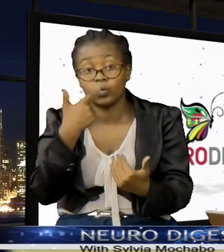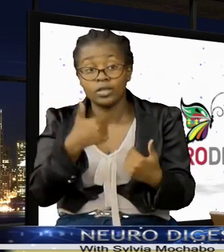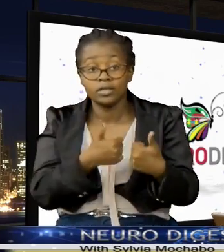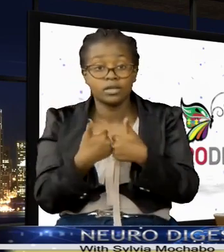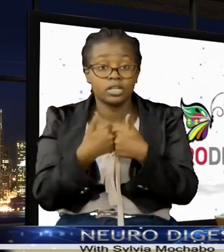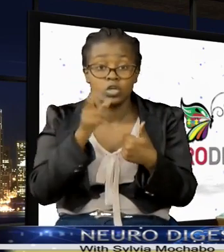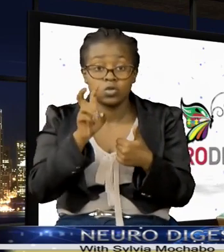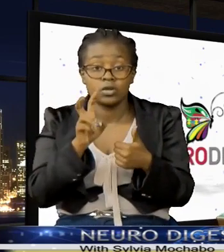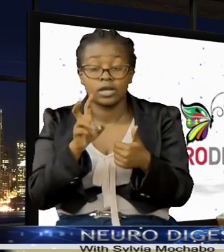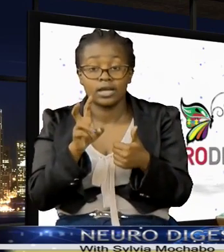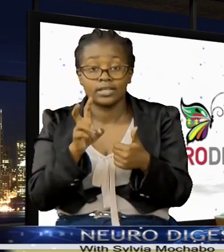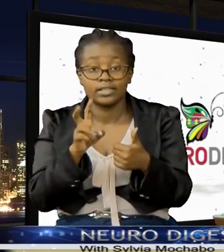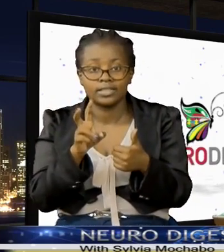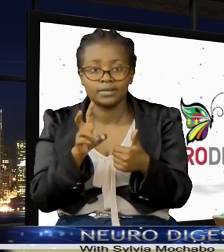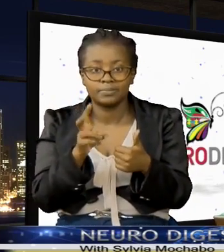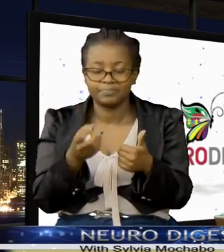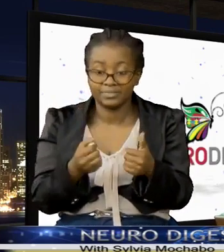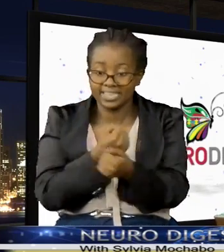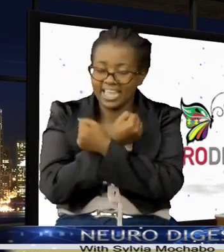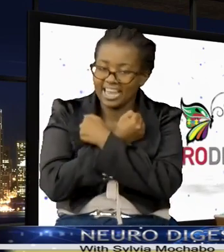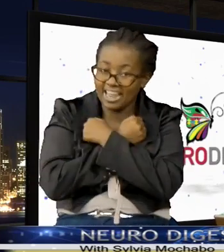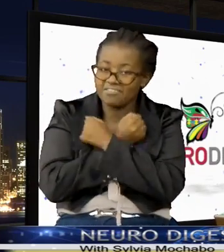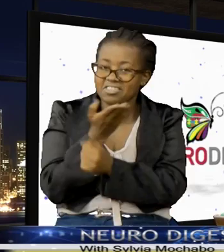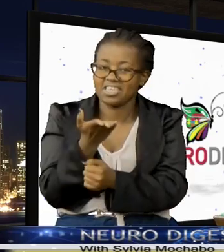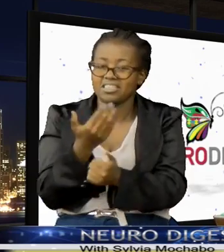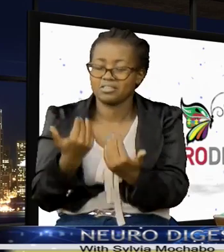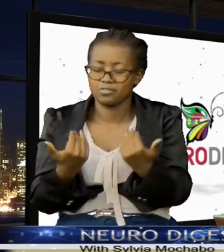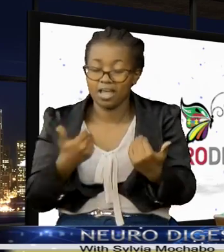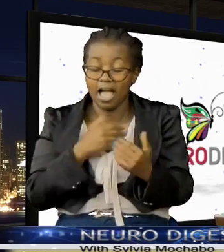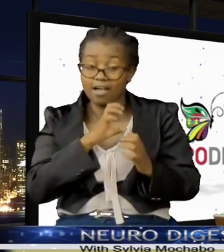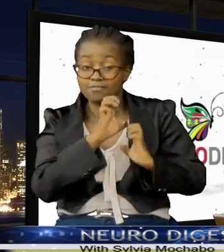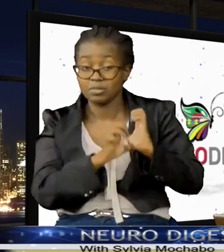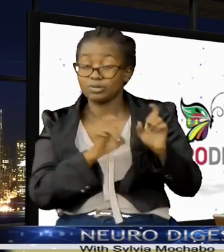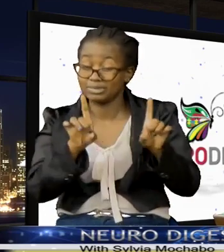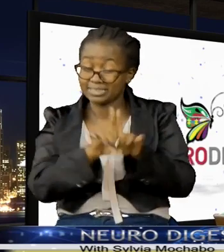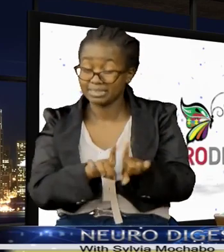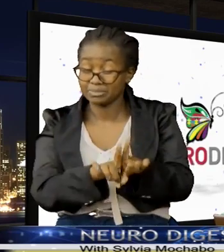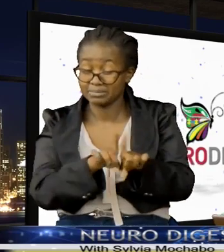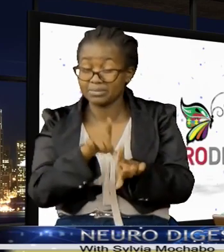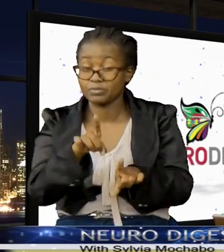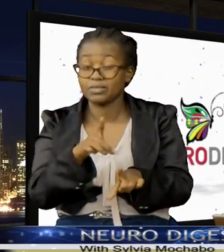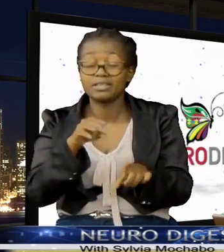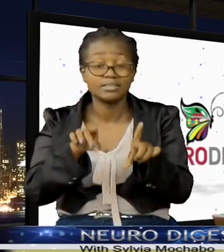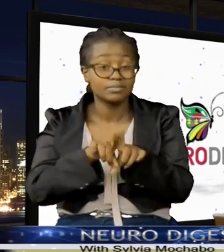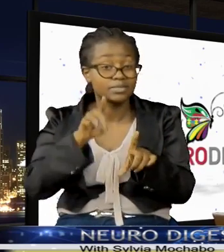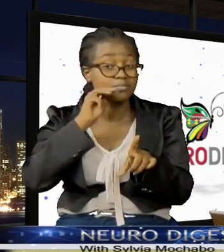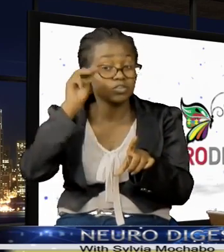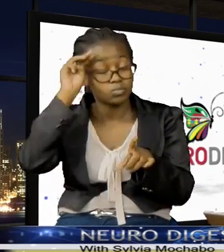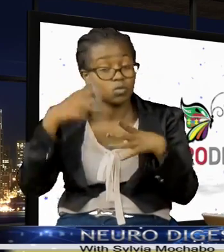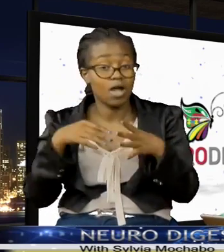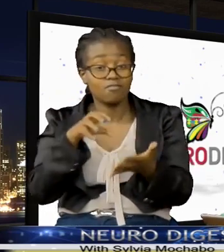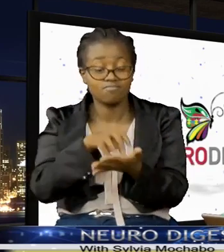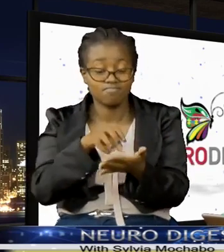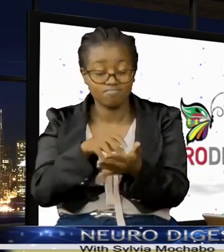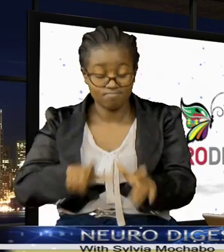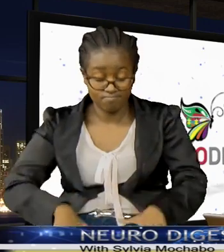challenged, look at their siblings, see the love. These children have emotions just like everyone else, even the adults who have lived with these